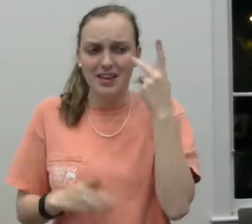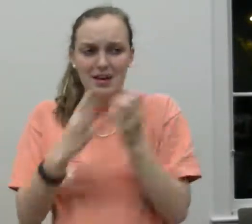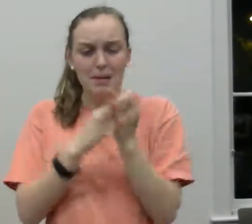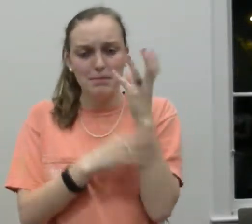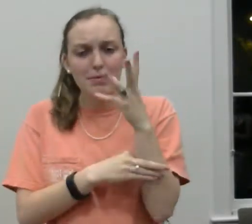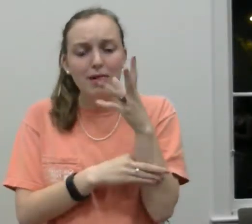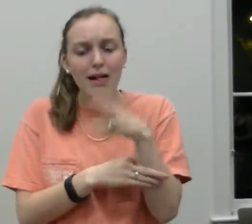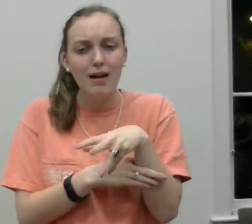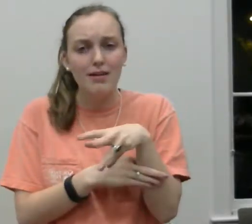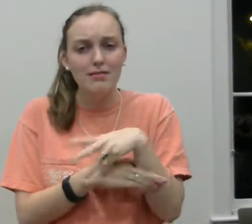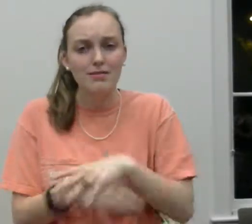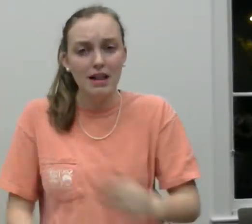a seed.